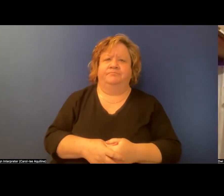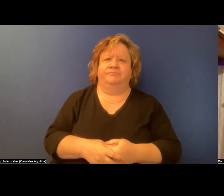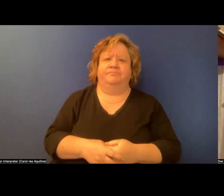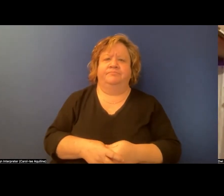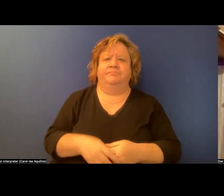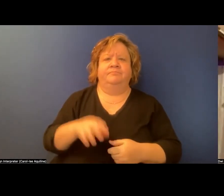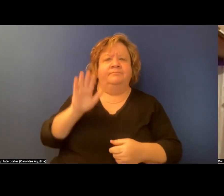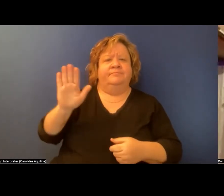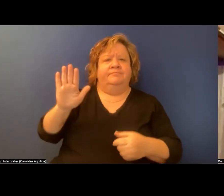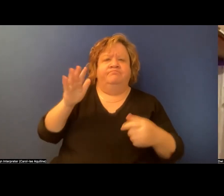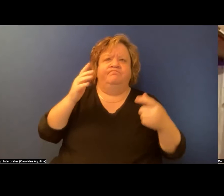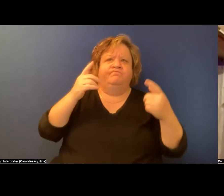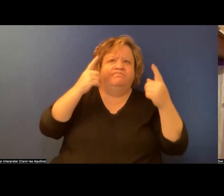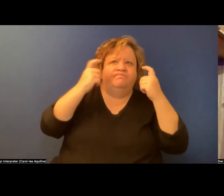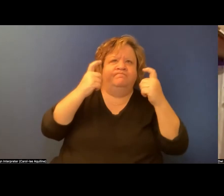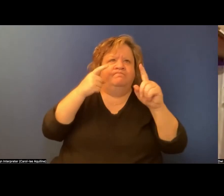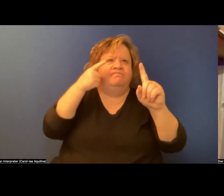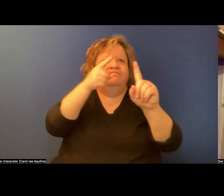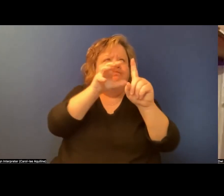Elham, the floor is yours.